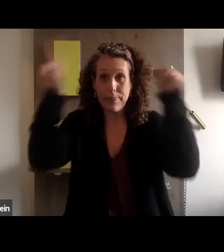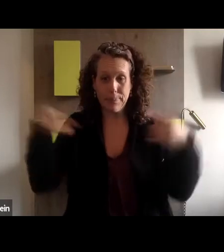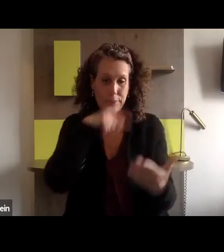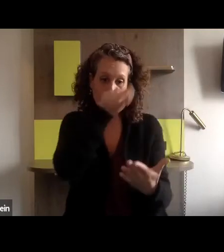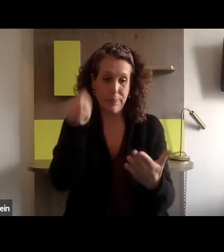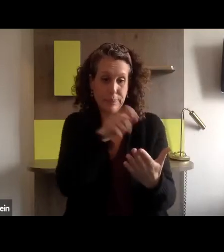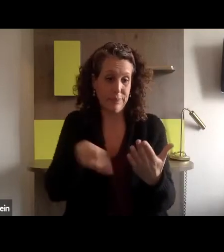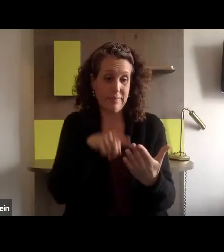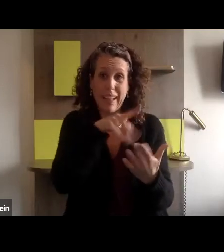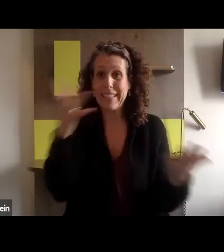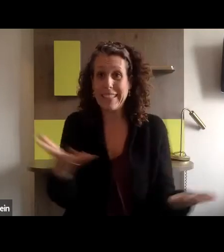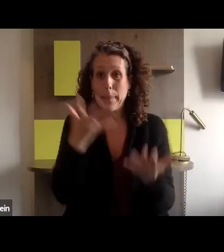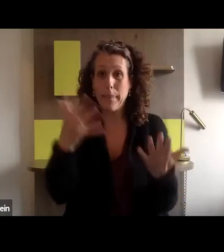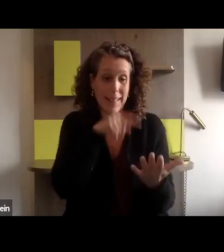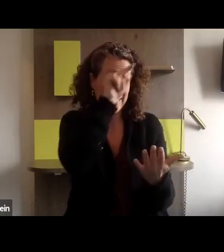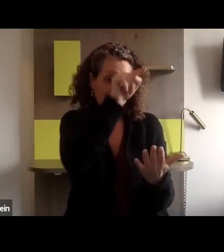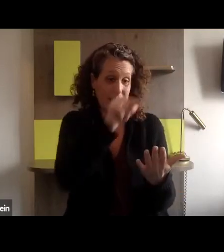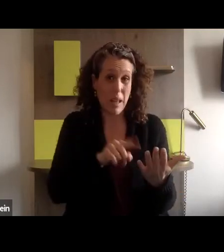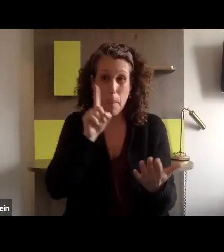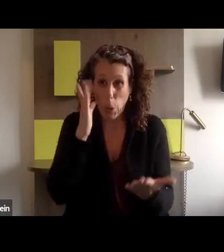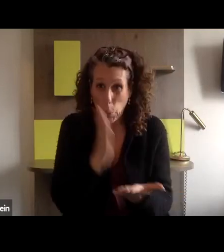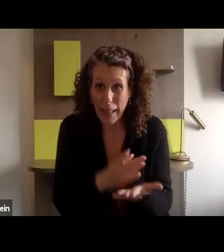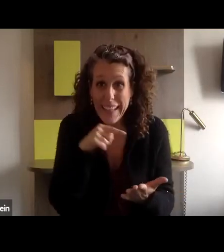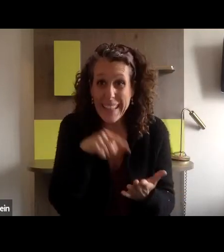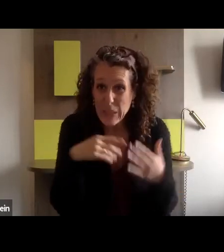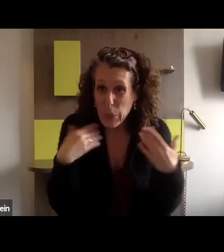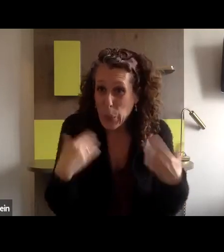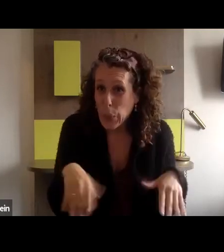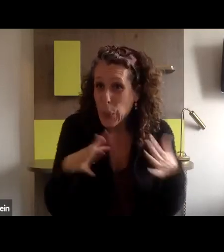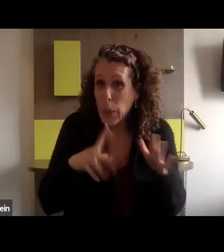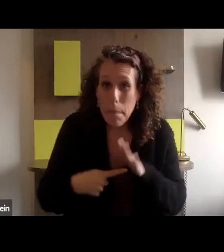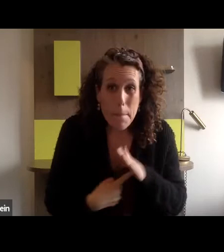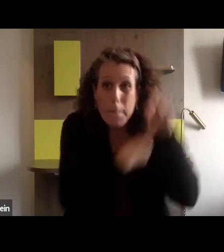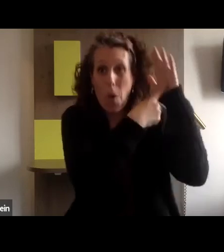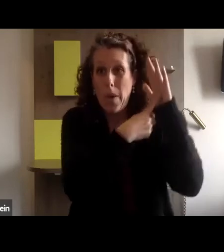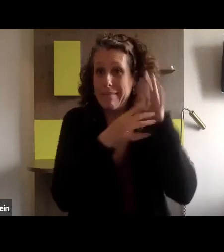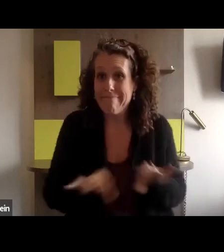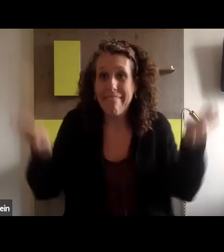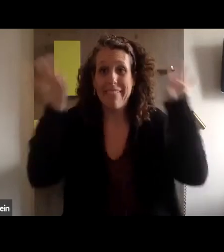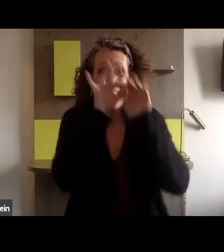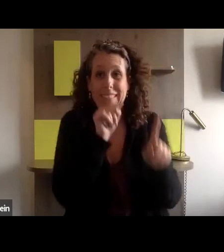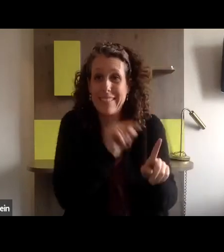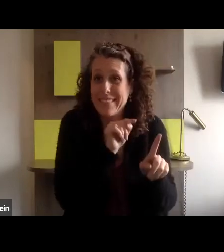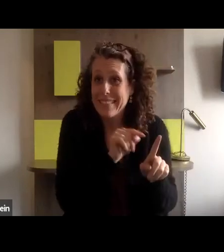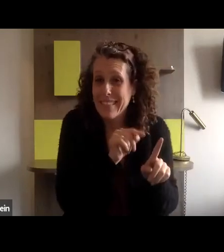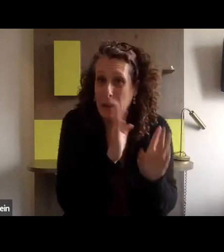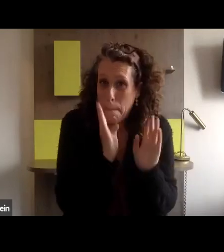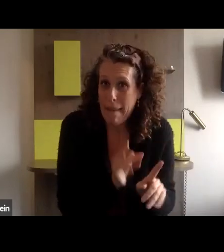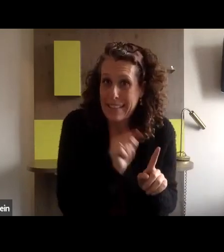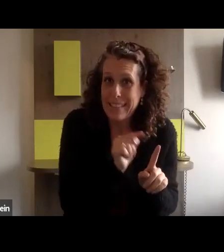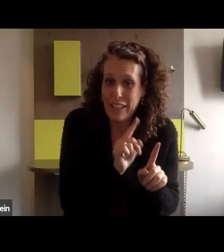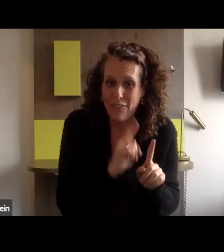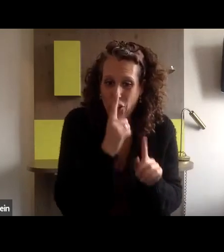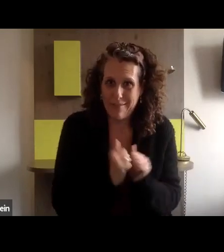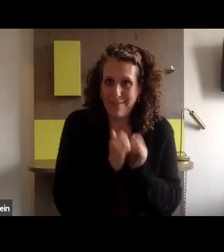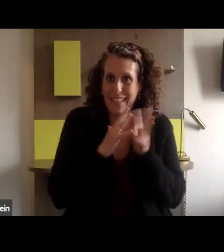or something is wrong. But this is a very important piece of research that has been done to approach this